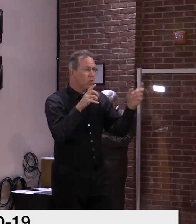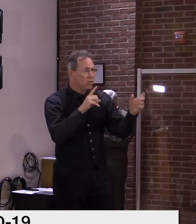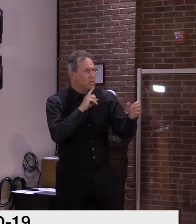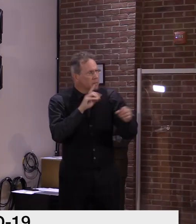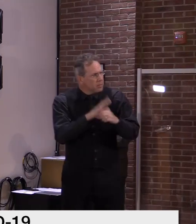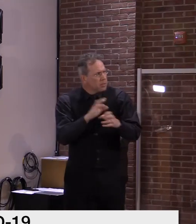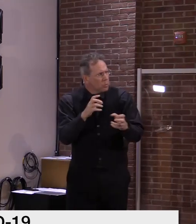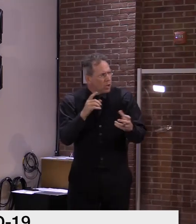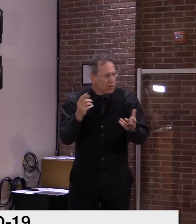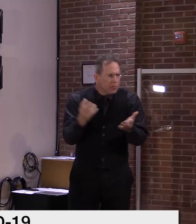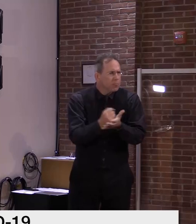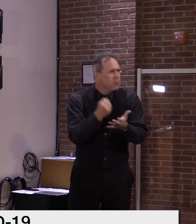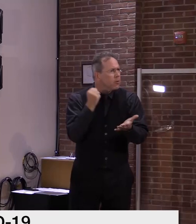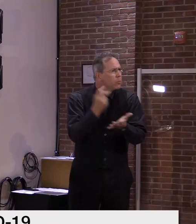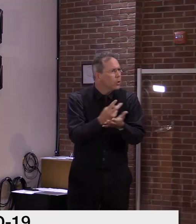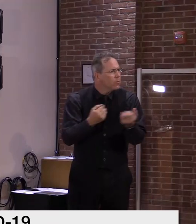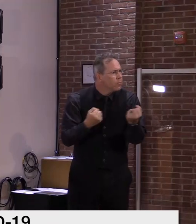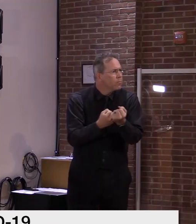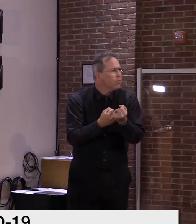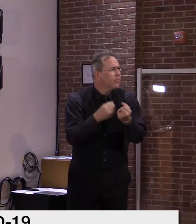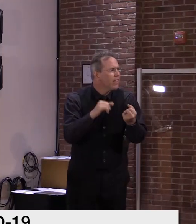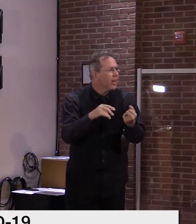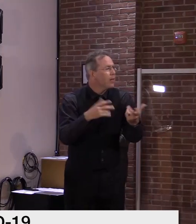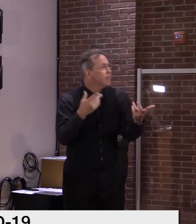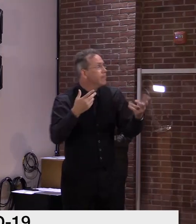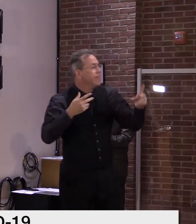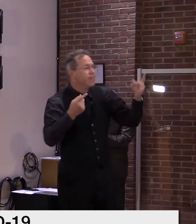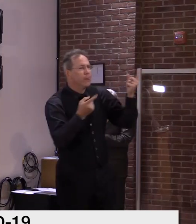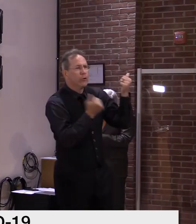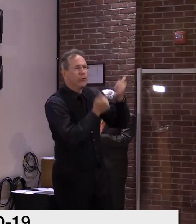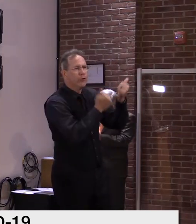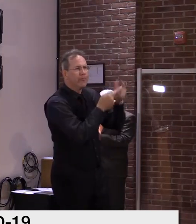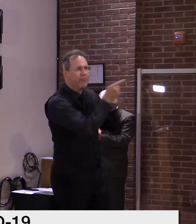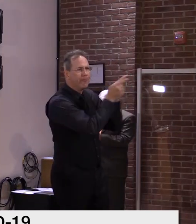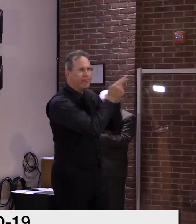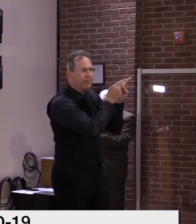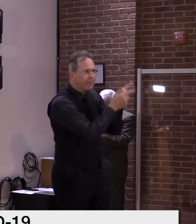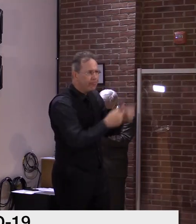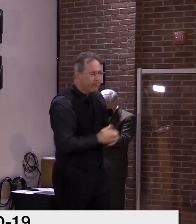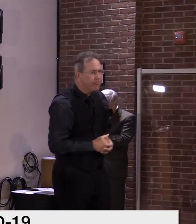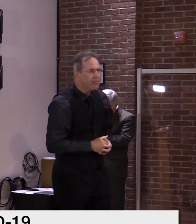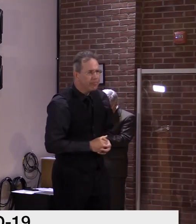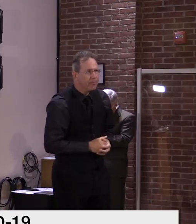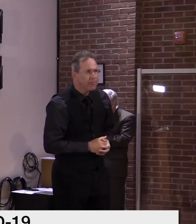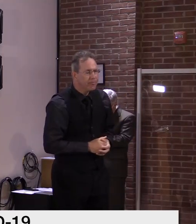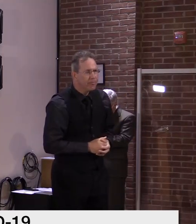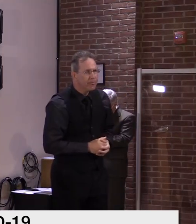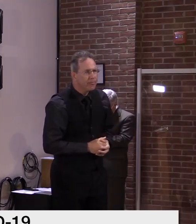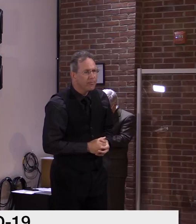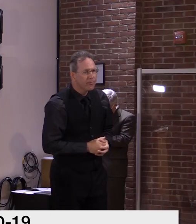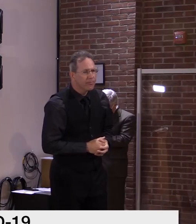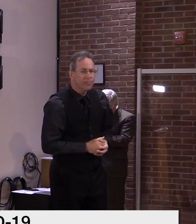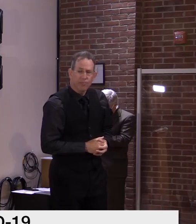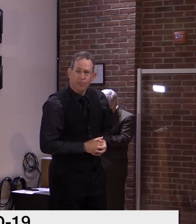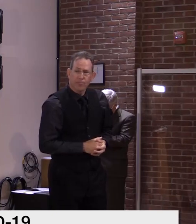weighing in the balance of the potential need or not need for that to be done.